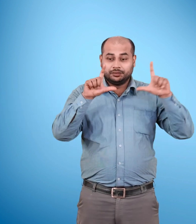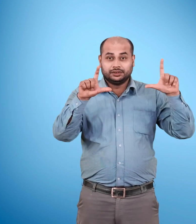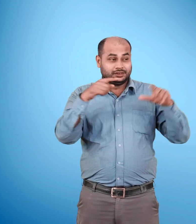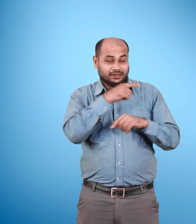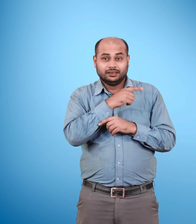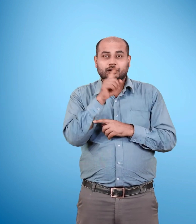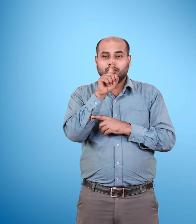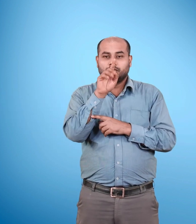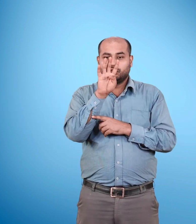Figure 14.8.